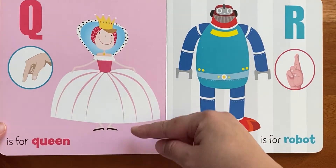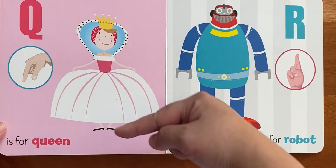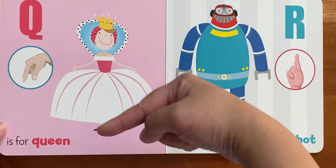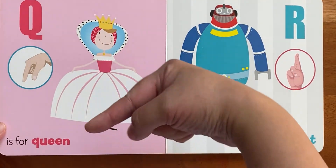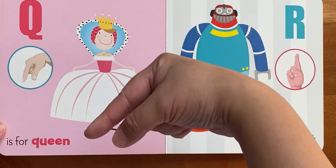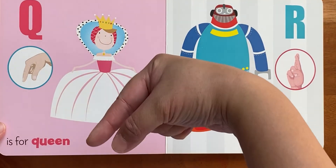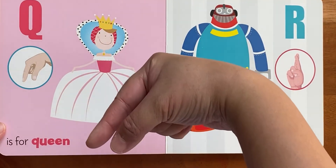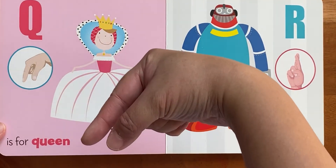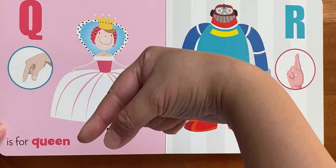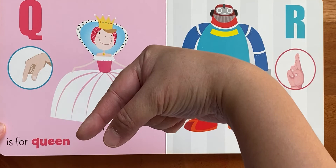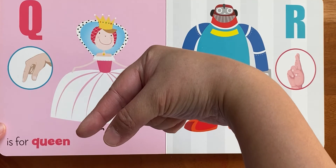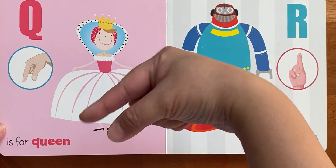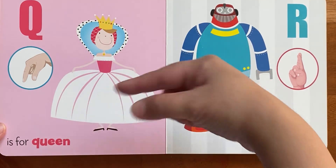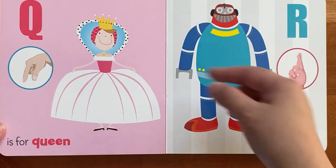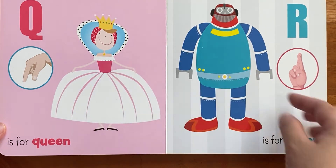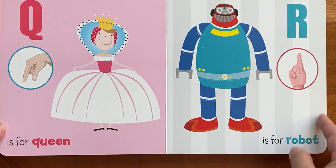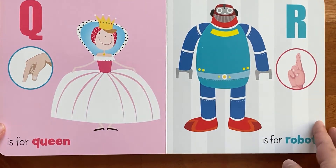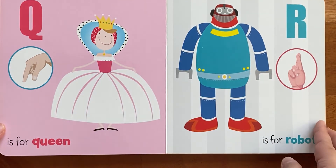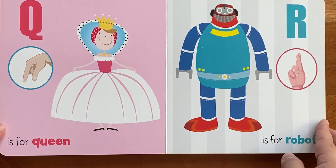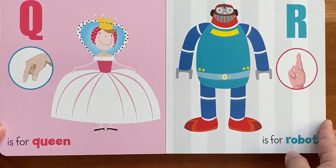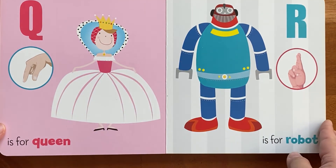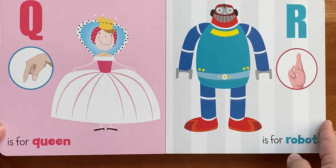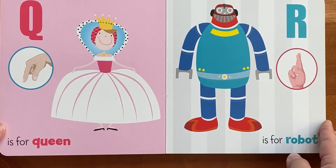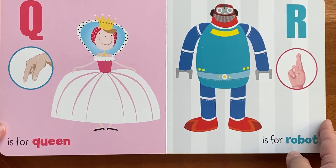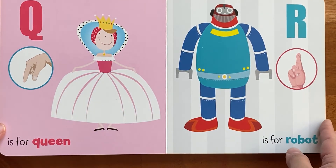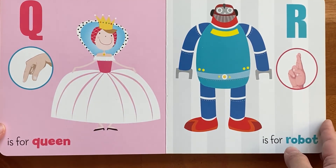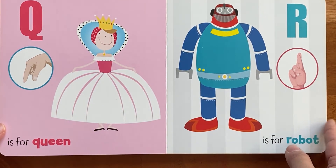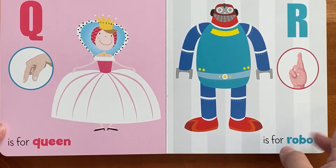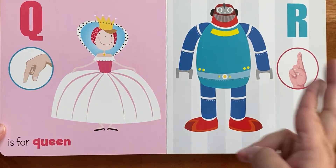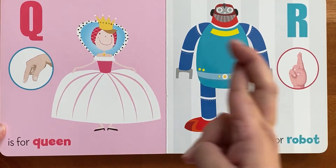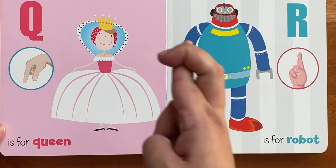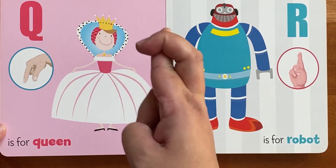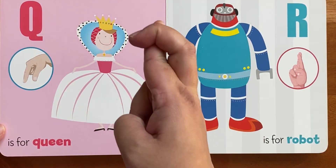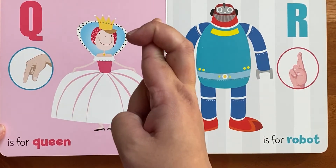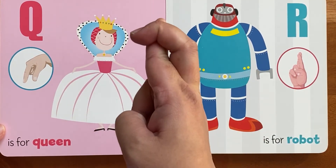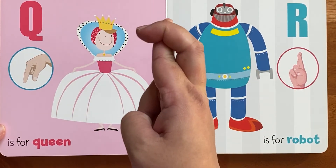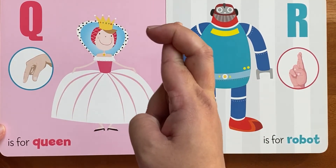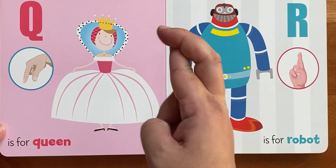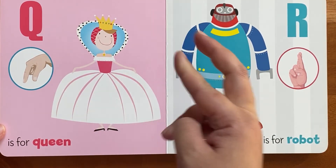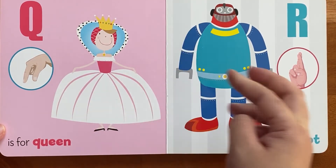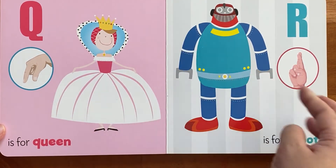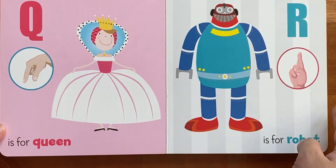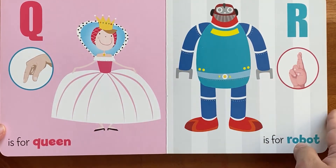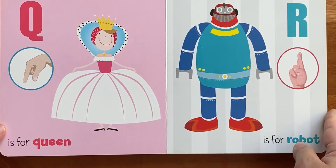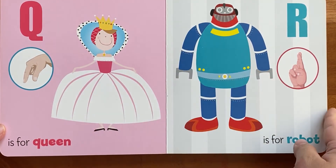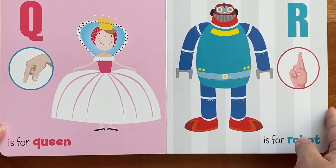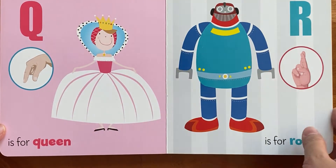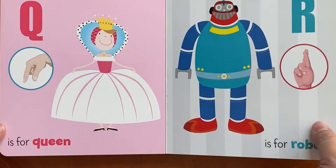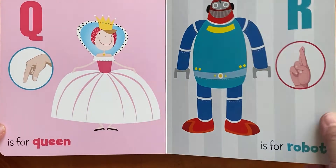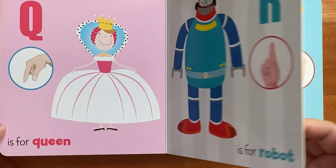Q is for queen. R is for robot.